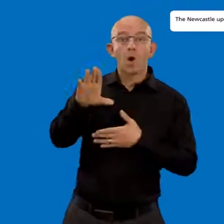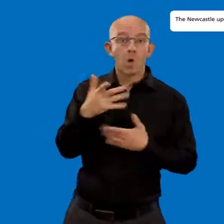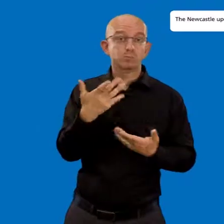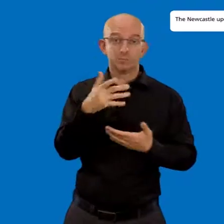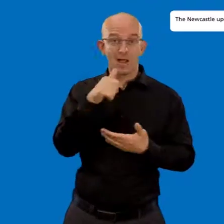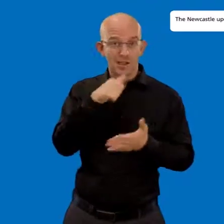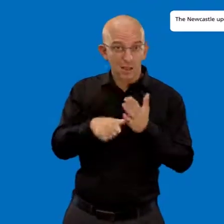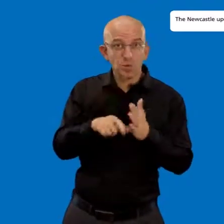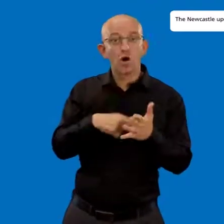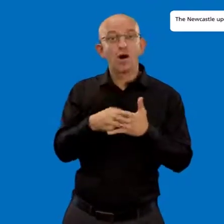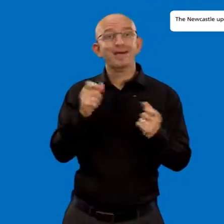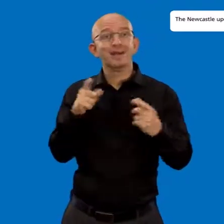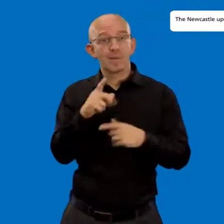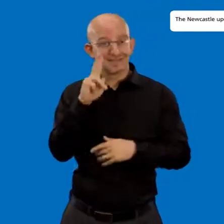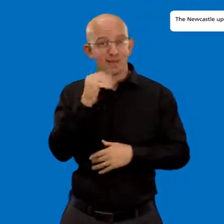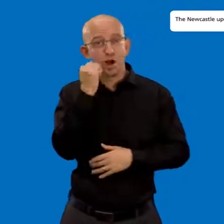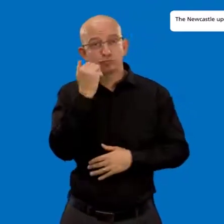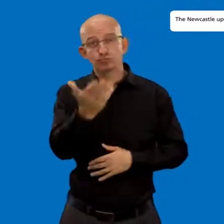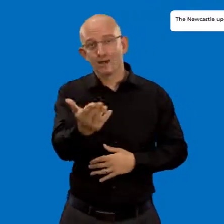You should send your complaint to